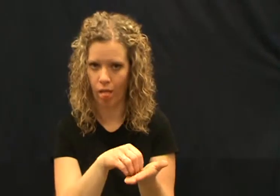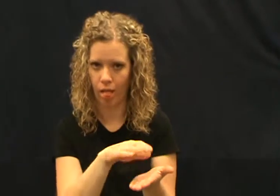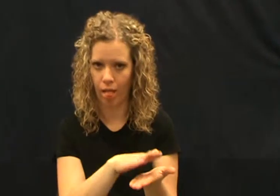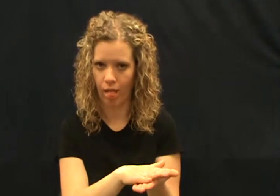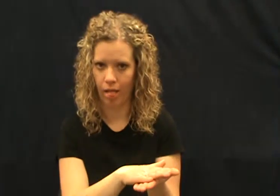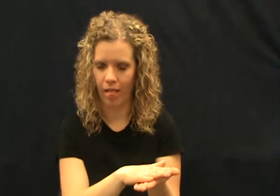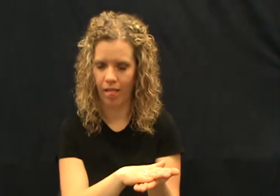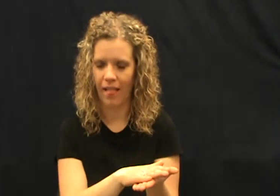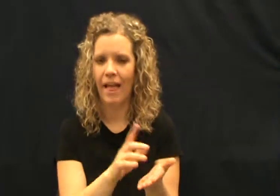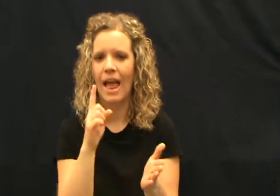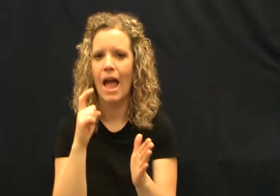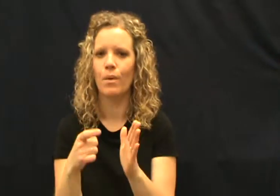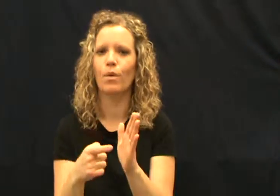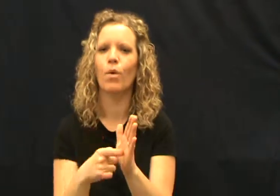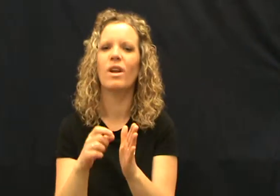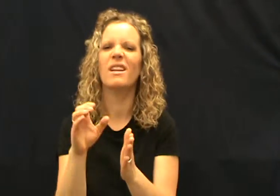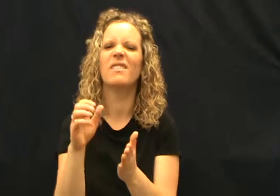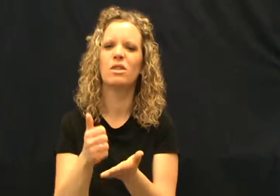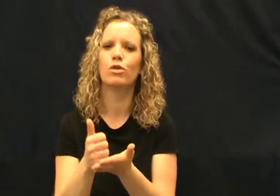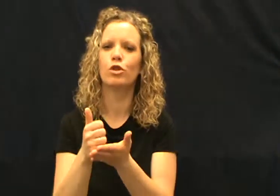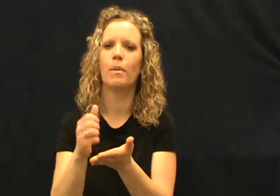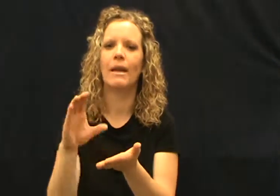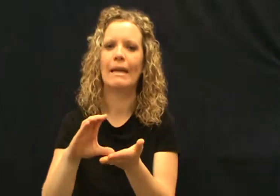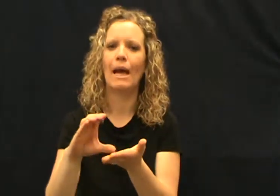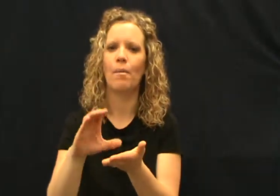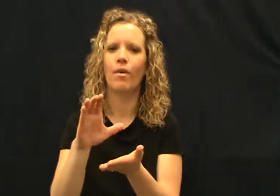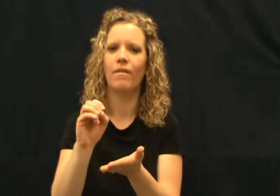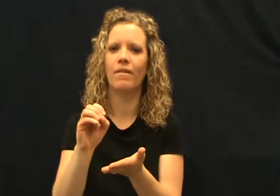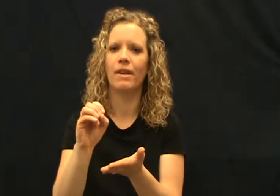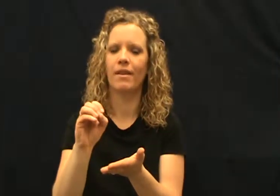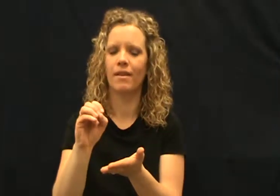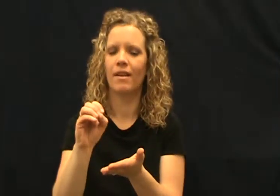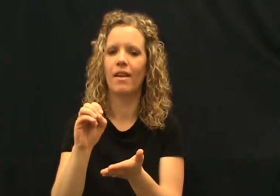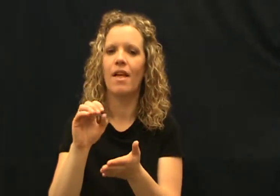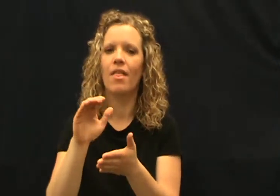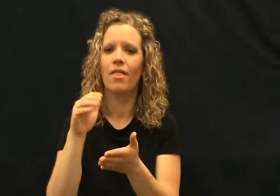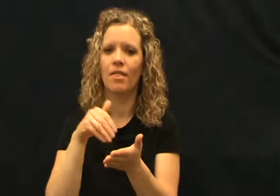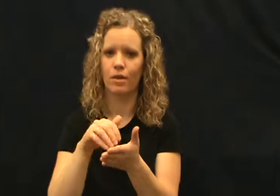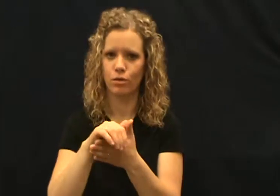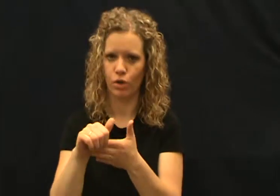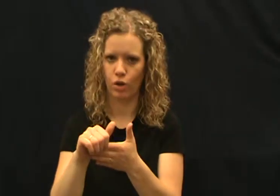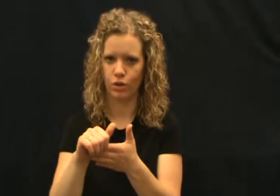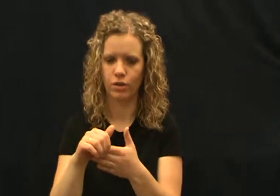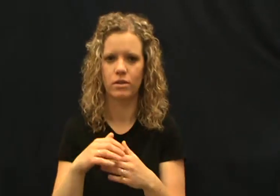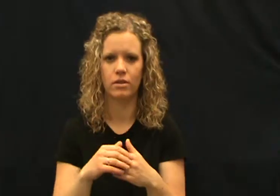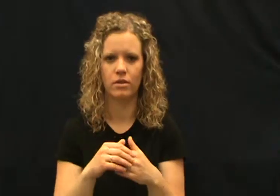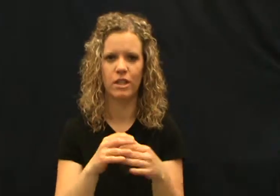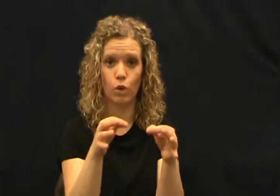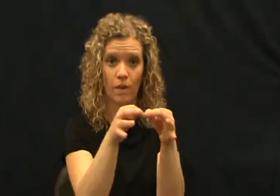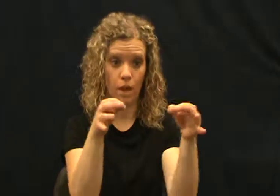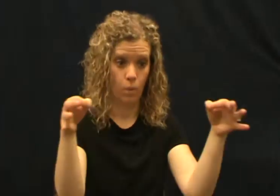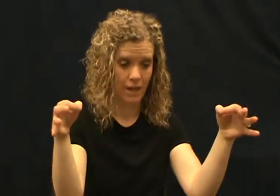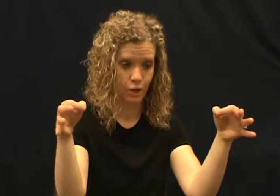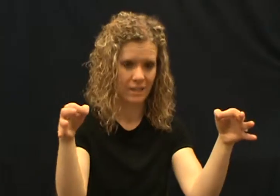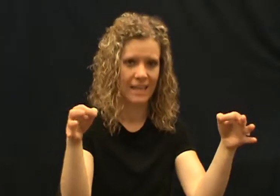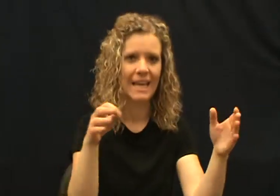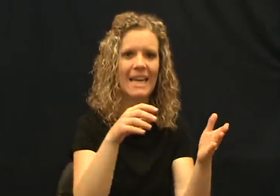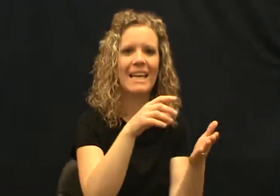capital for $50,000. So in our balance sheet equation, by debiting cash, which is an asset, we